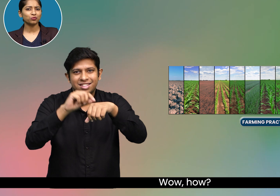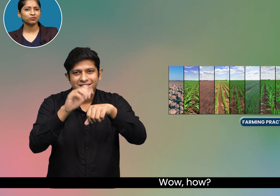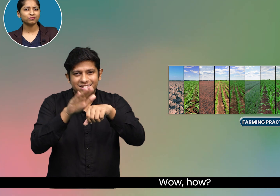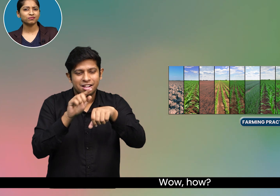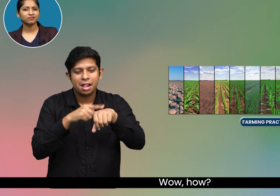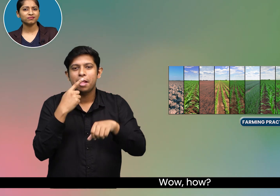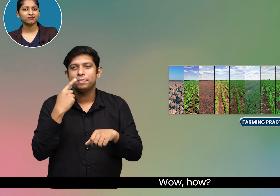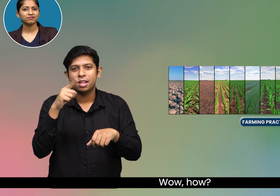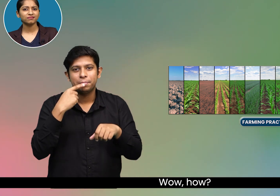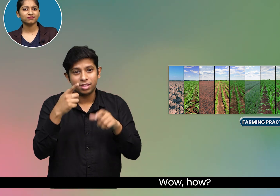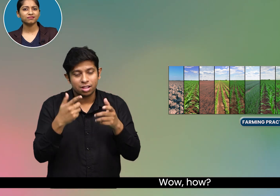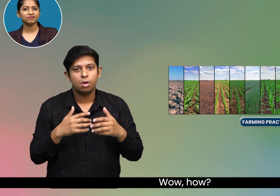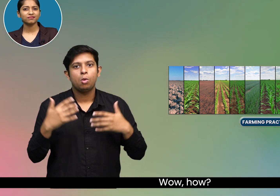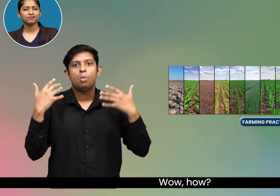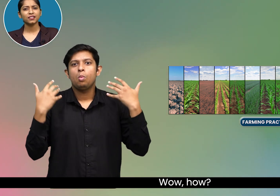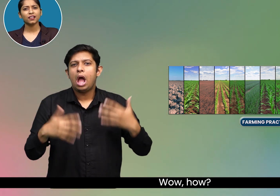Wow!